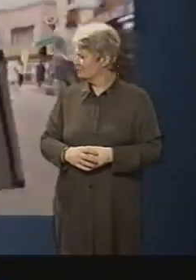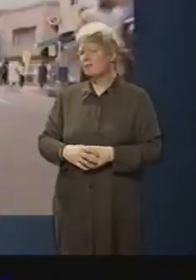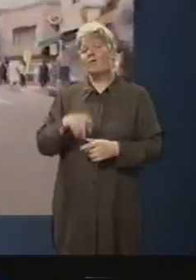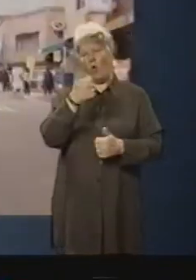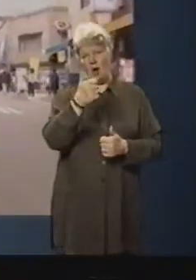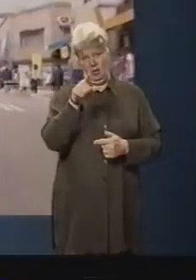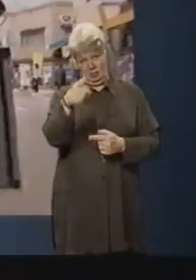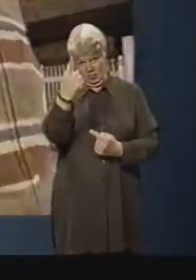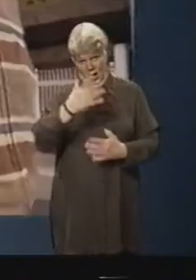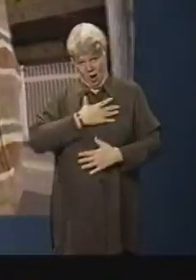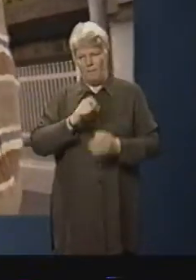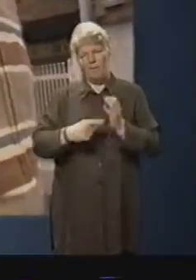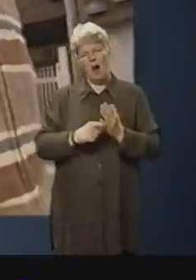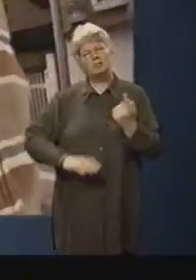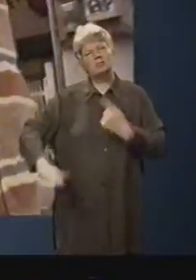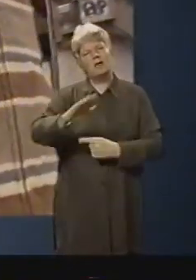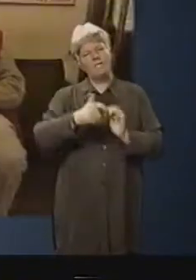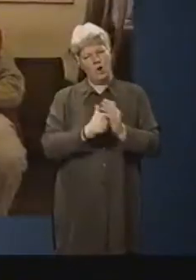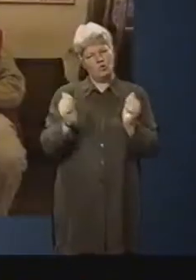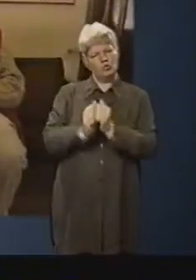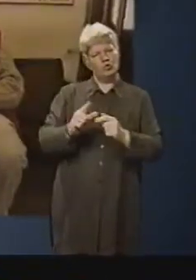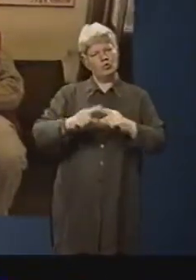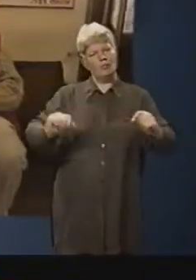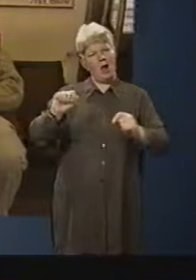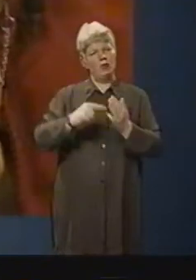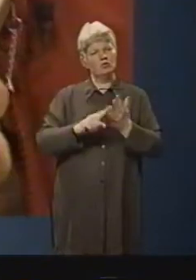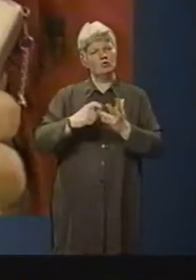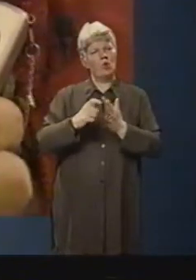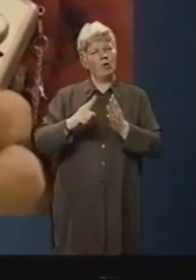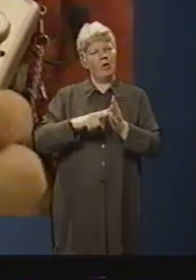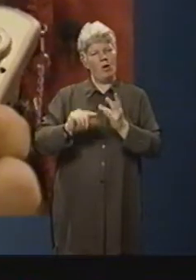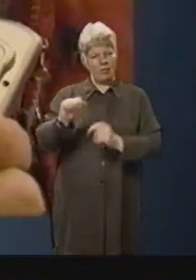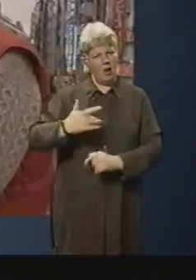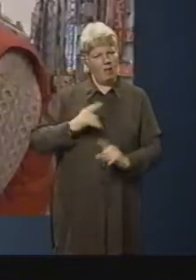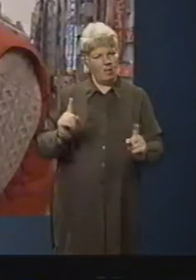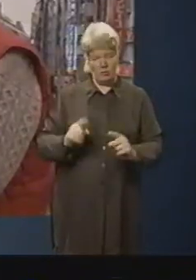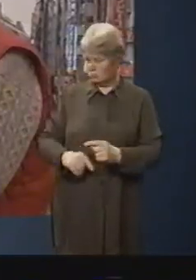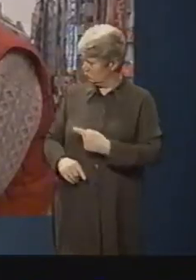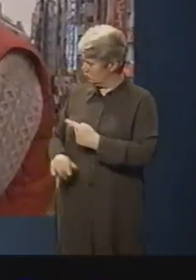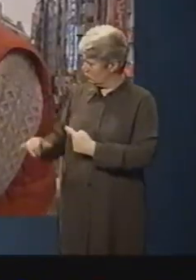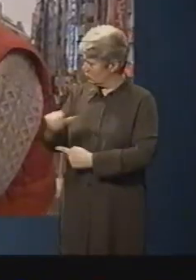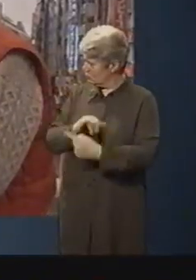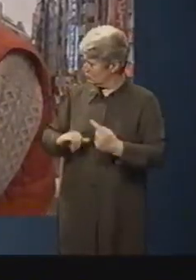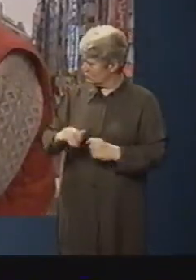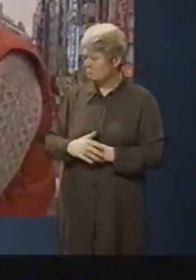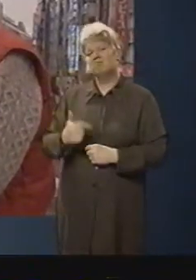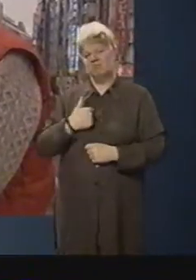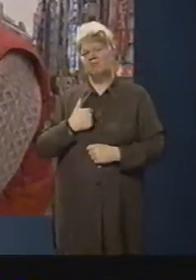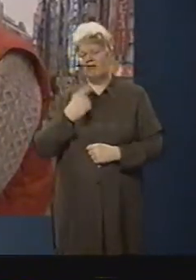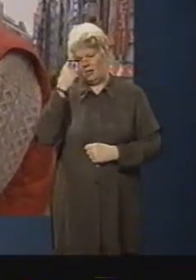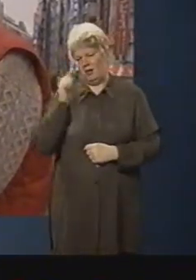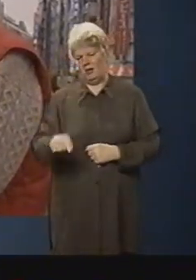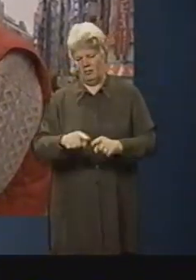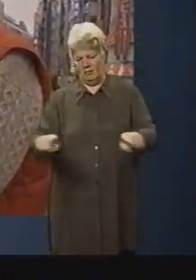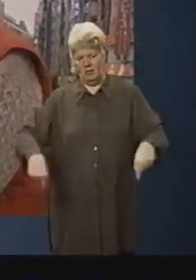Ikuso think is best suited to busy Tokyo life? The best one will be that new computer system on the table